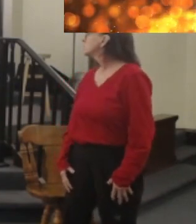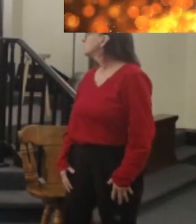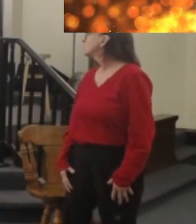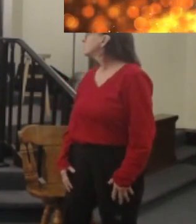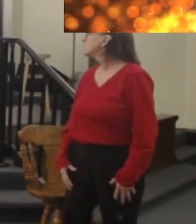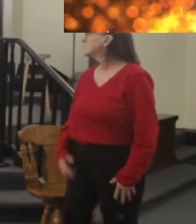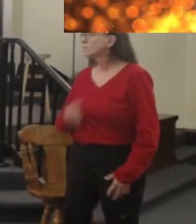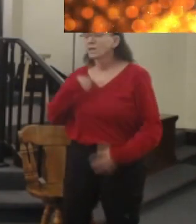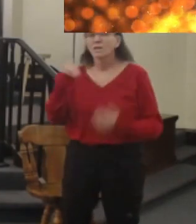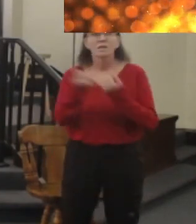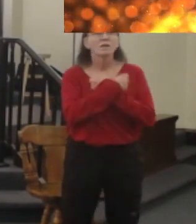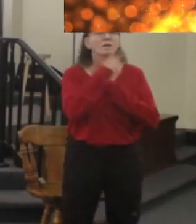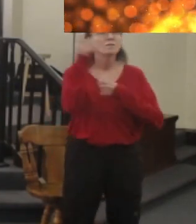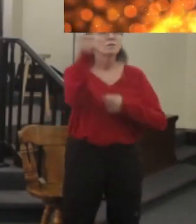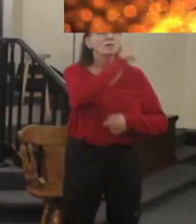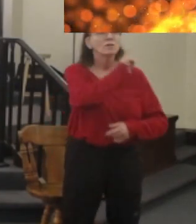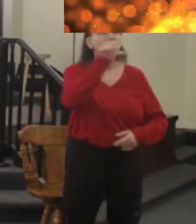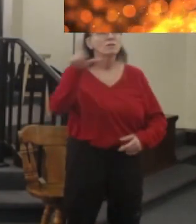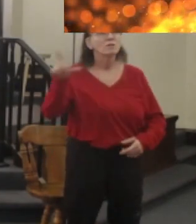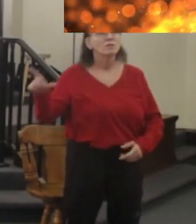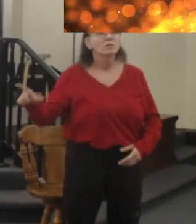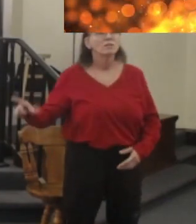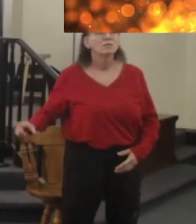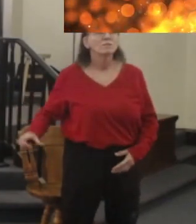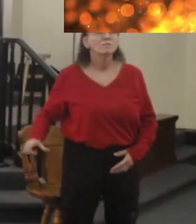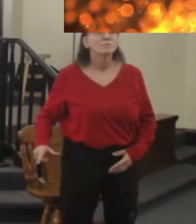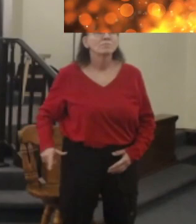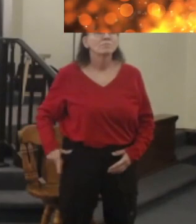I love you, Lord, ah!